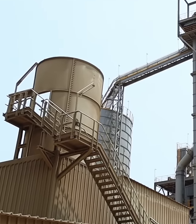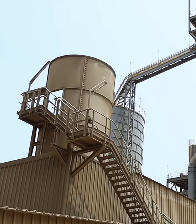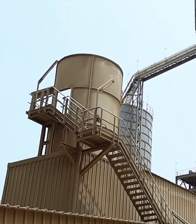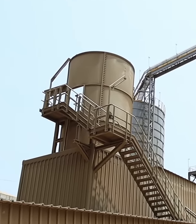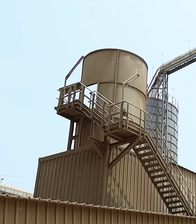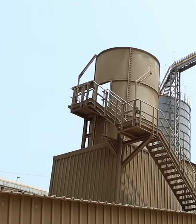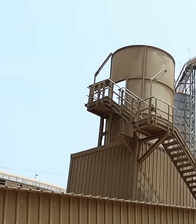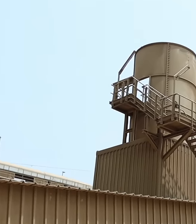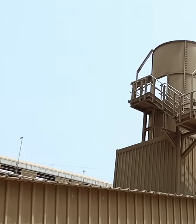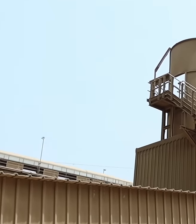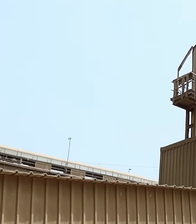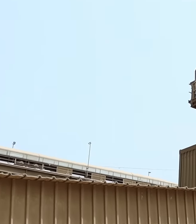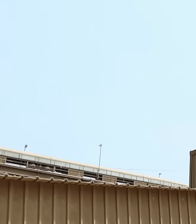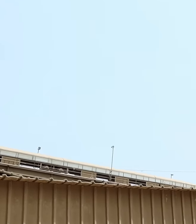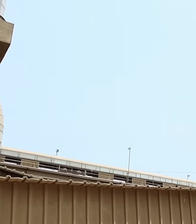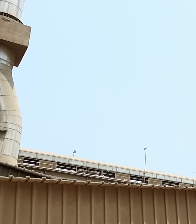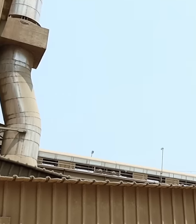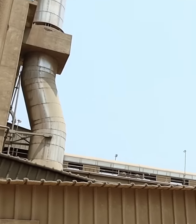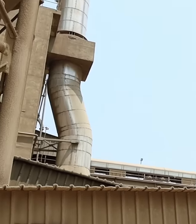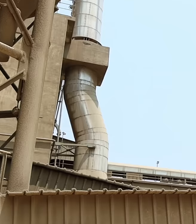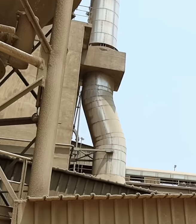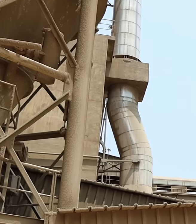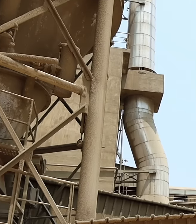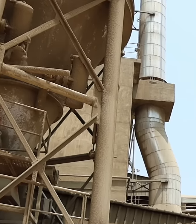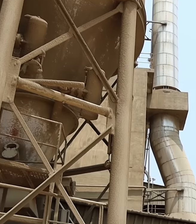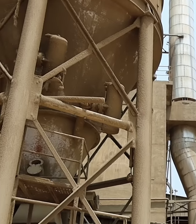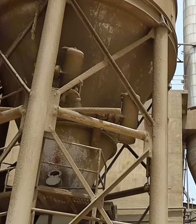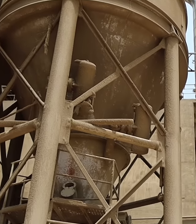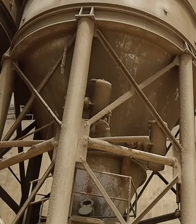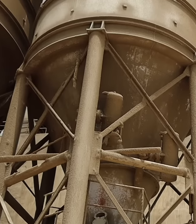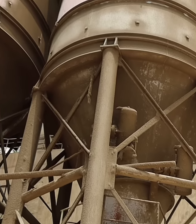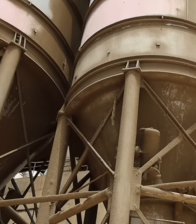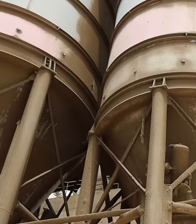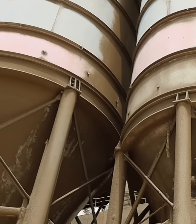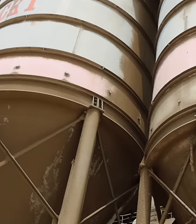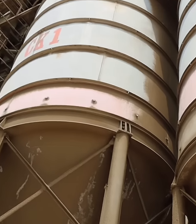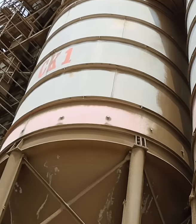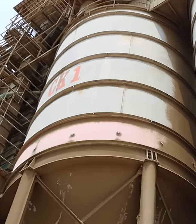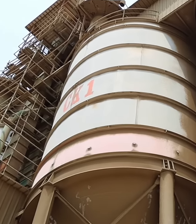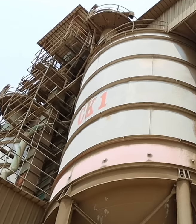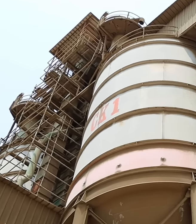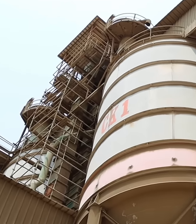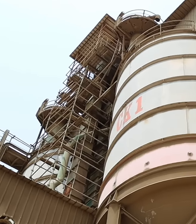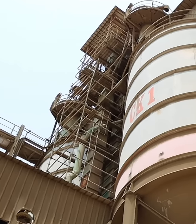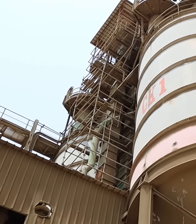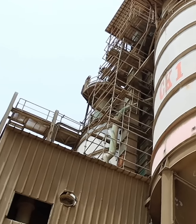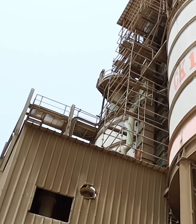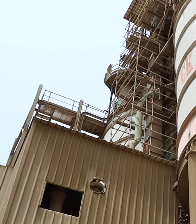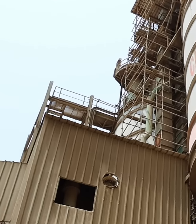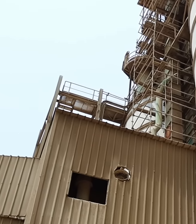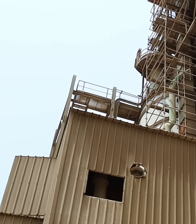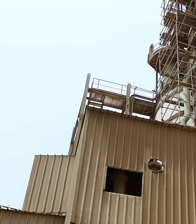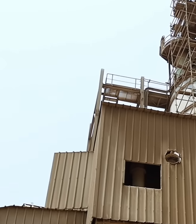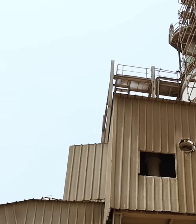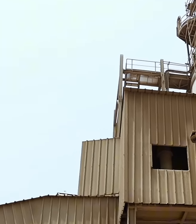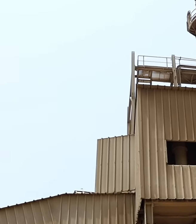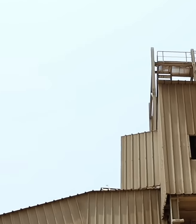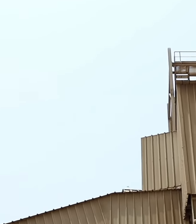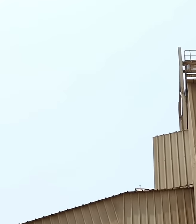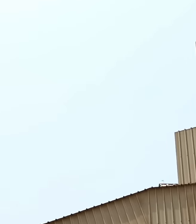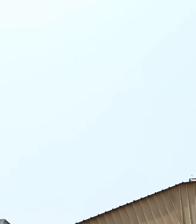Distinguished ladies and gentlemen, I wish to commend the chairman and CEO of CBI, the